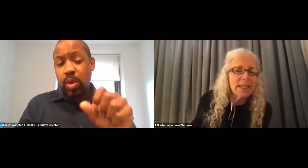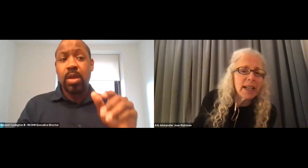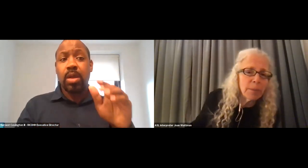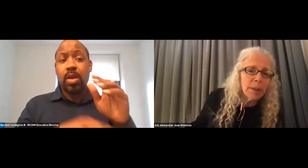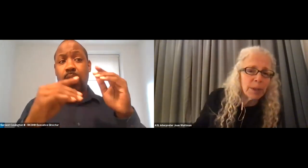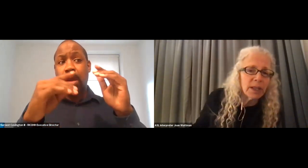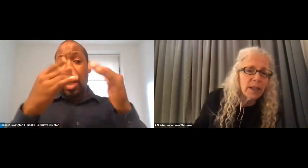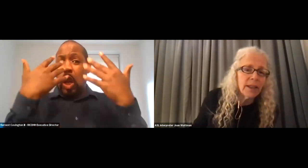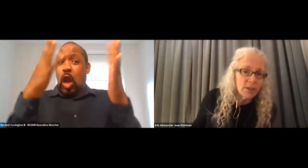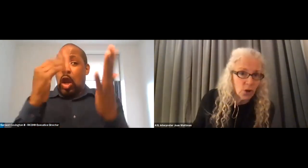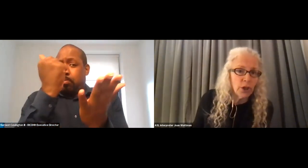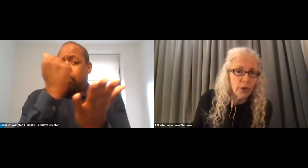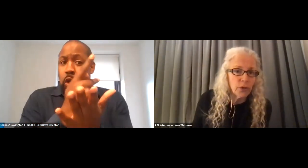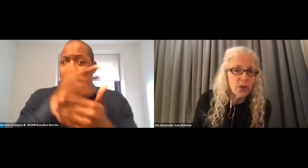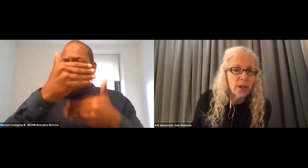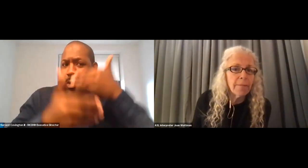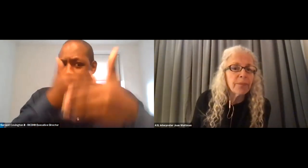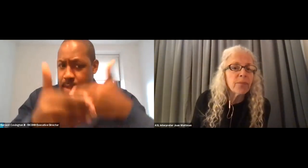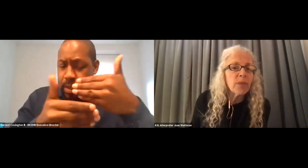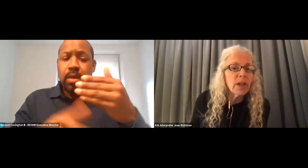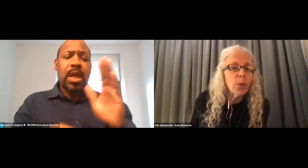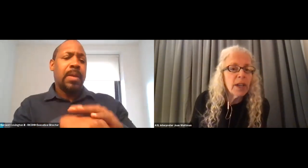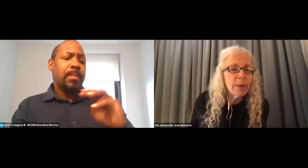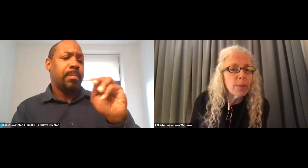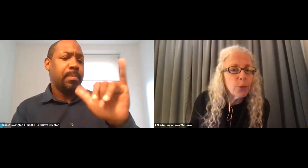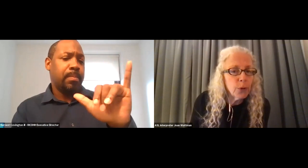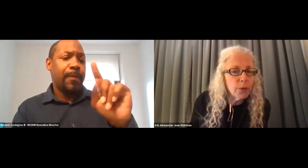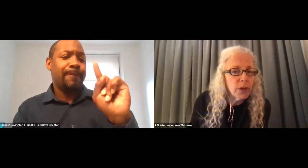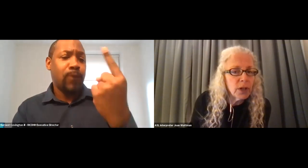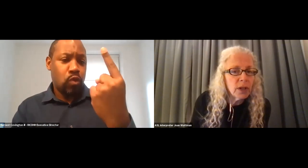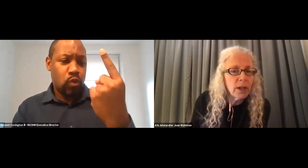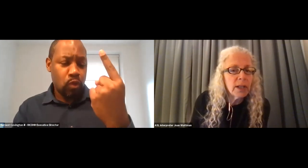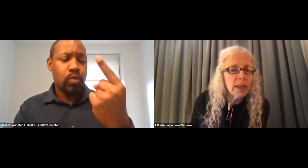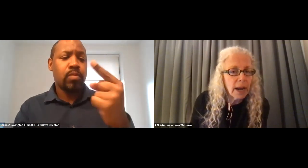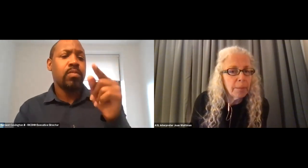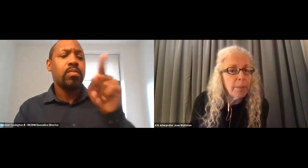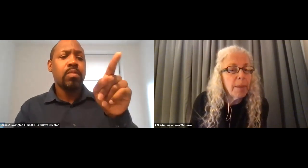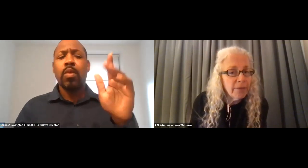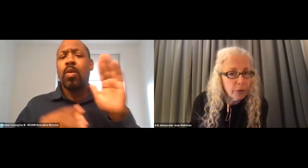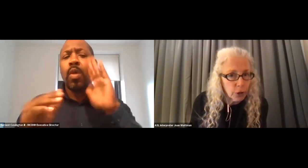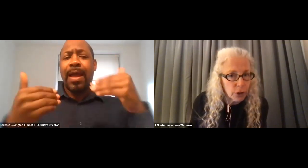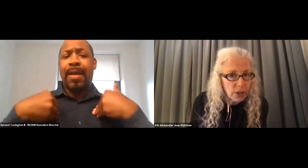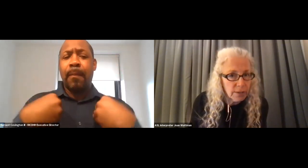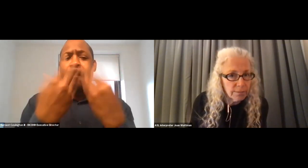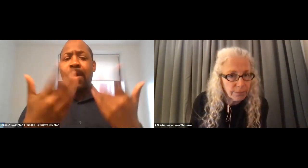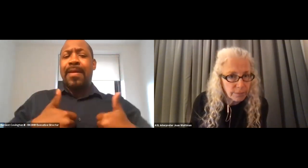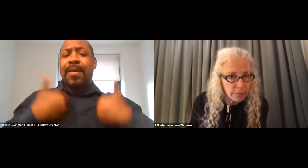tell people there's good news. We have been approved that on May 1st,